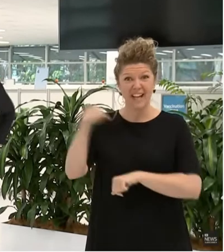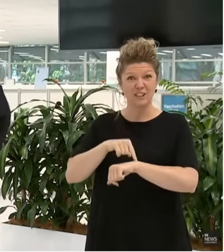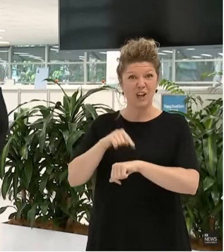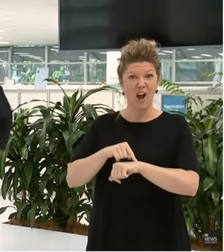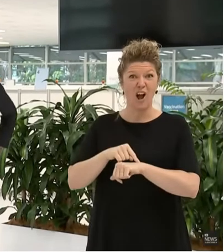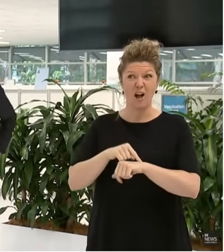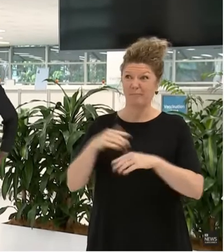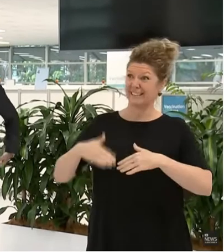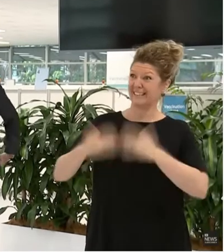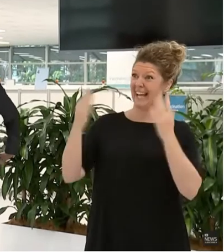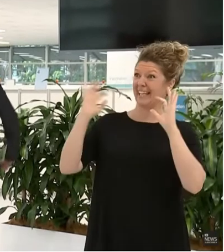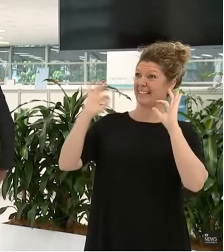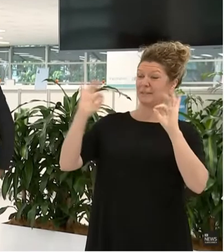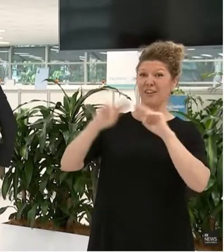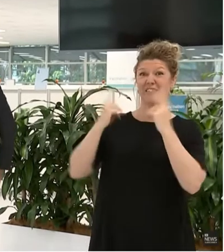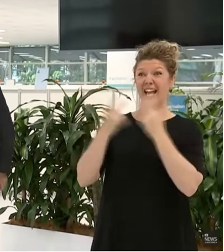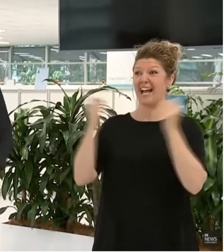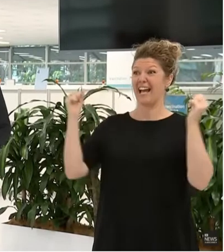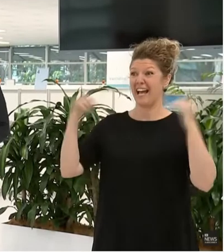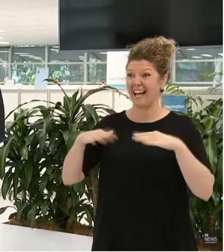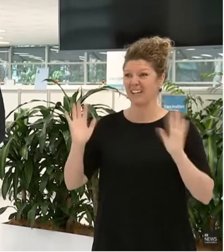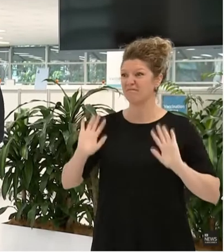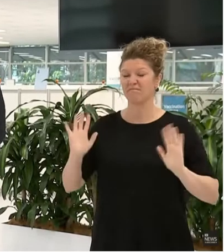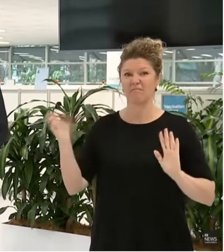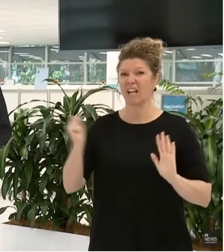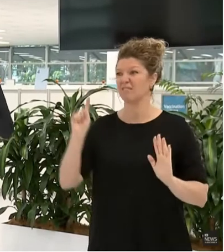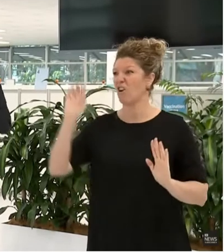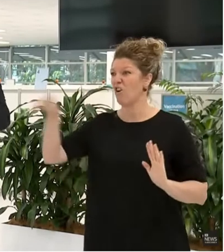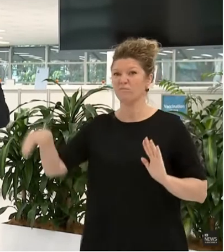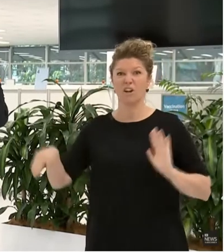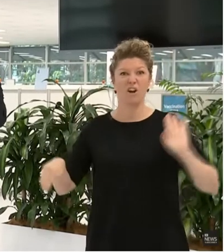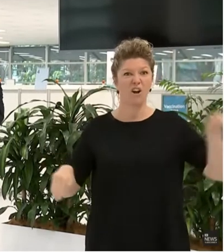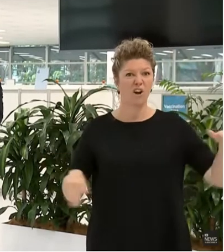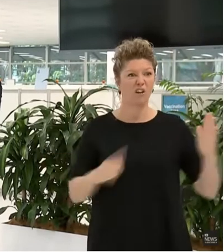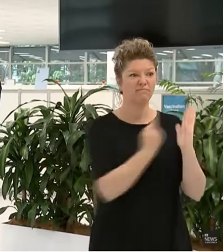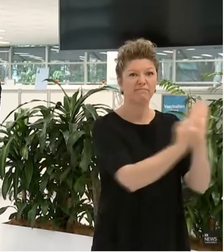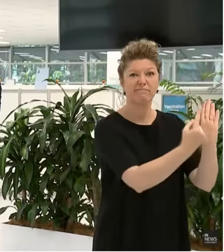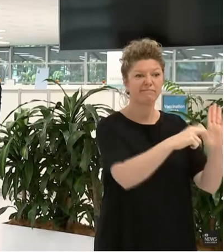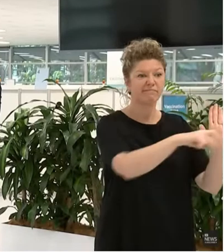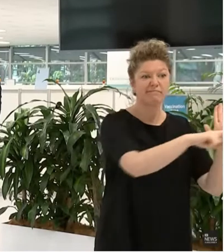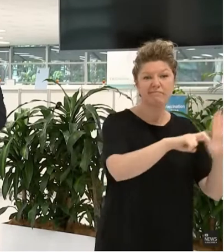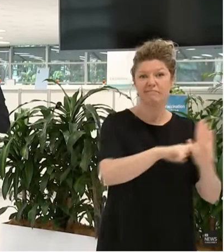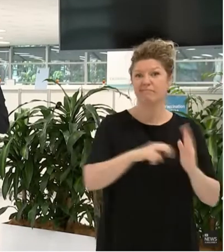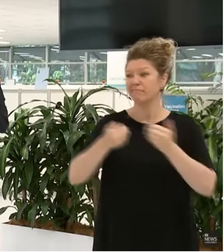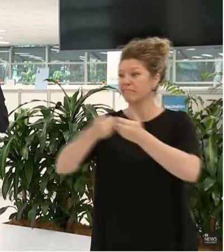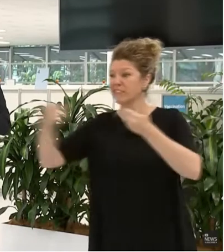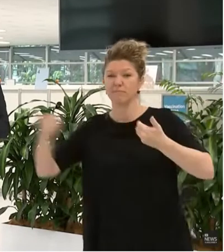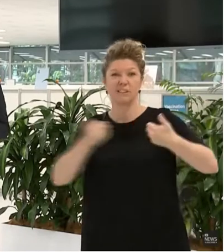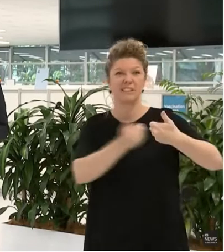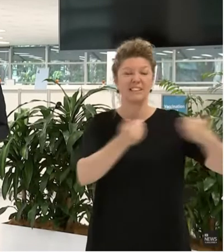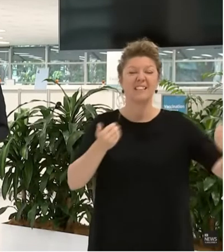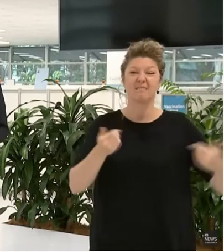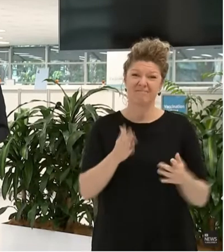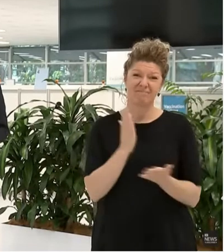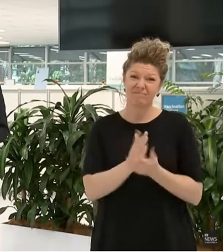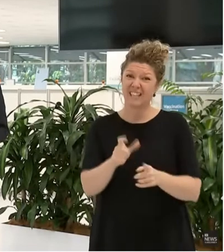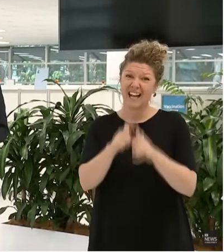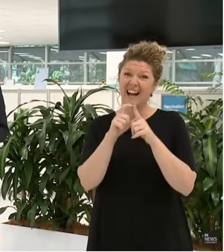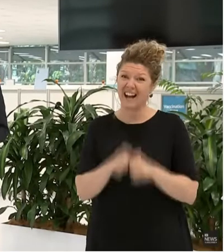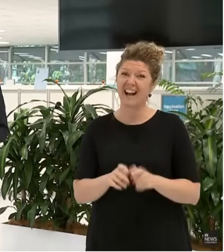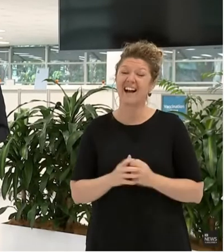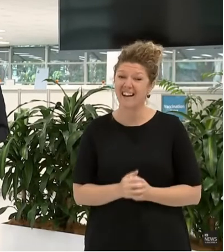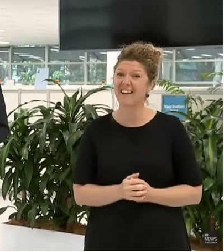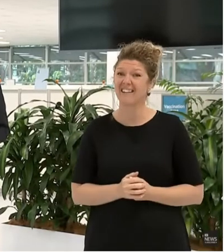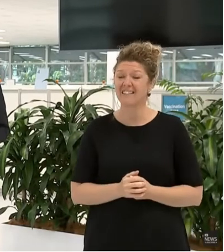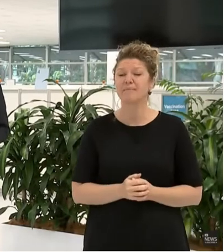Christmas and had to make the sacrifice of not being with family and friends. And as difficult as that is, as we move through this next phase,